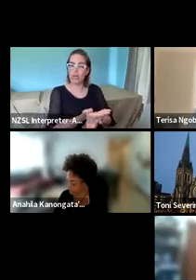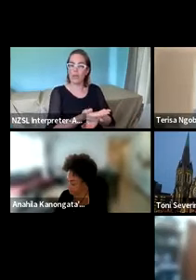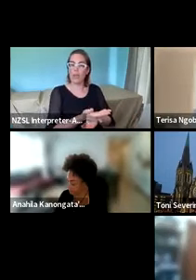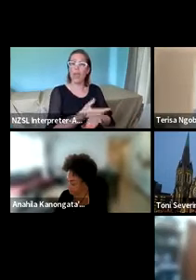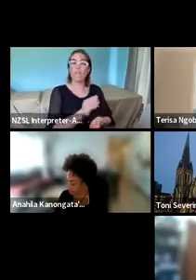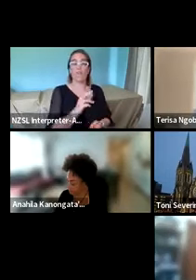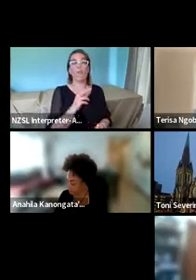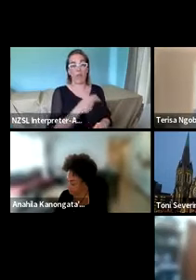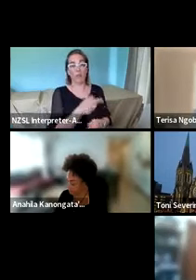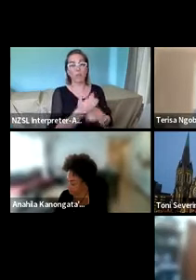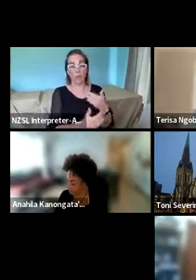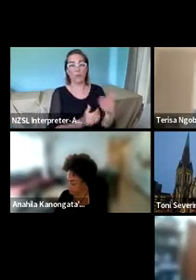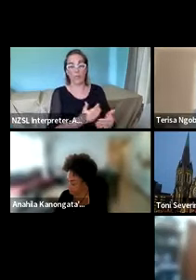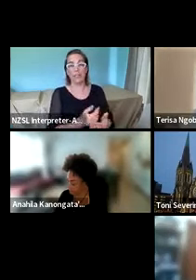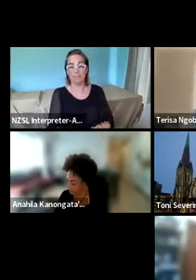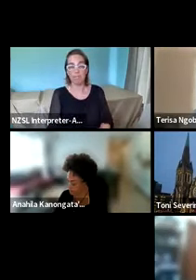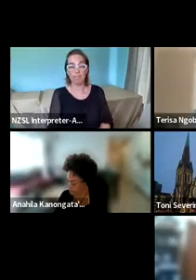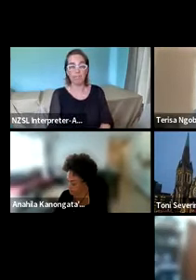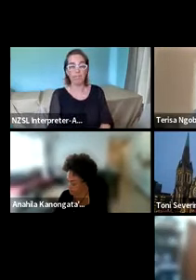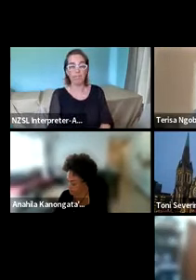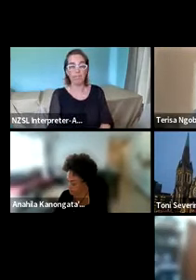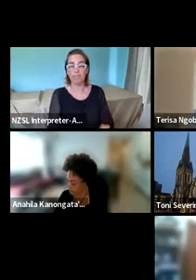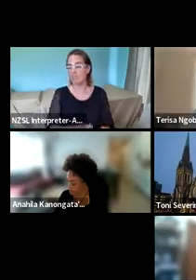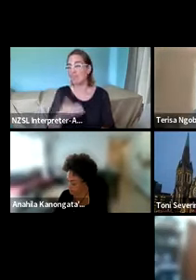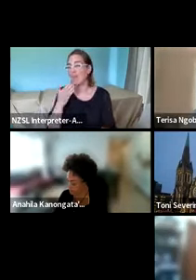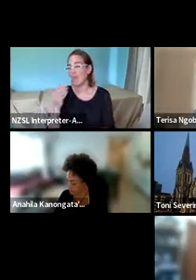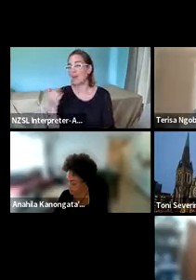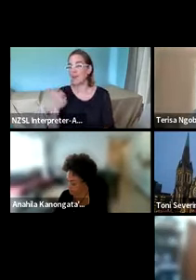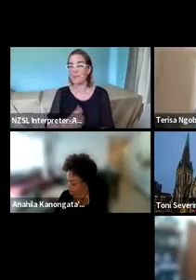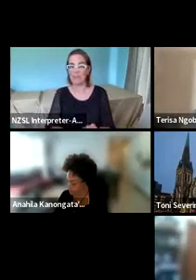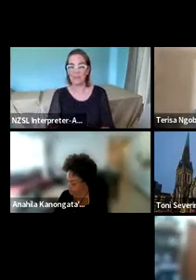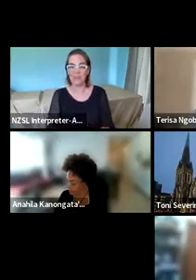well. Cool, thank you.